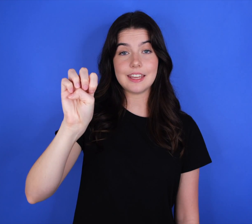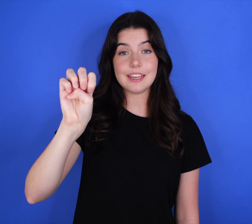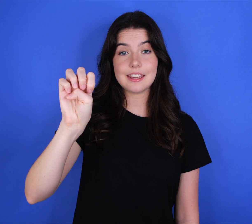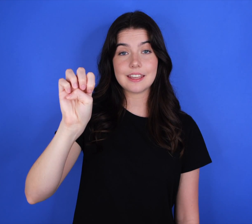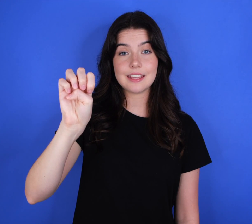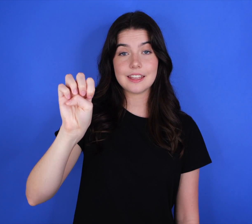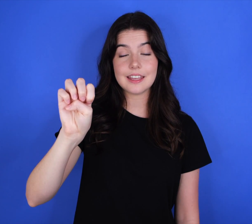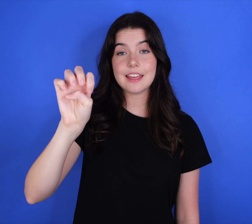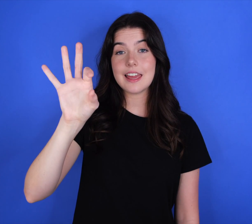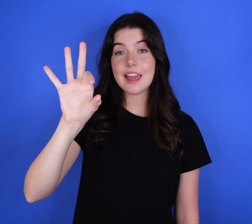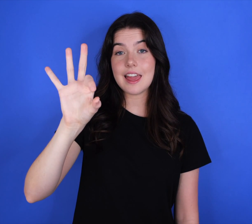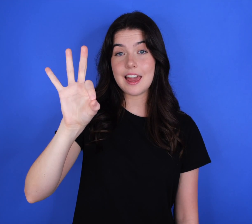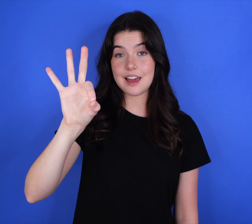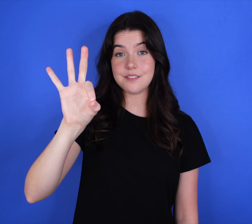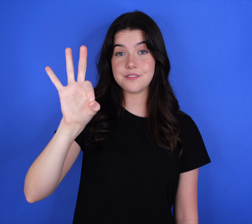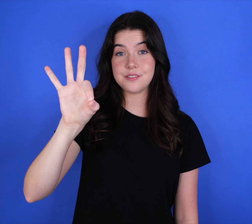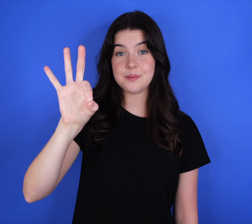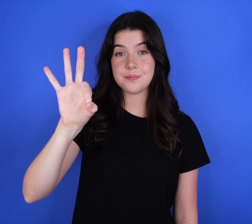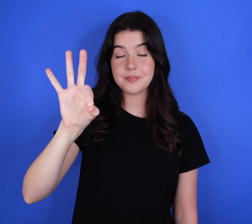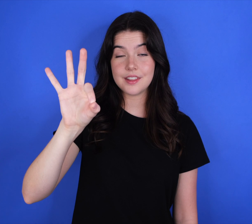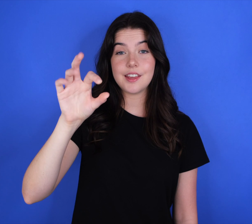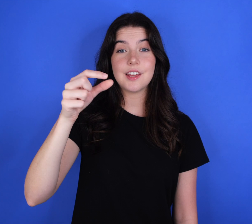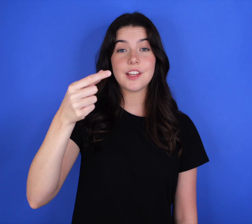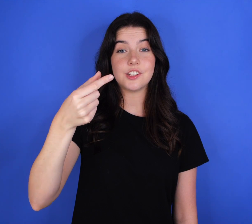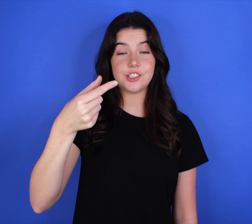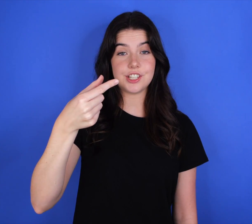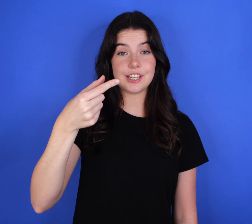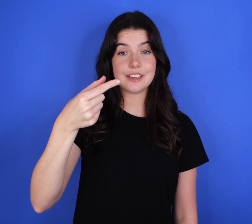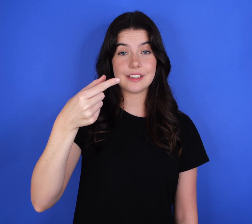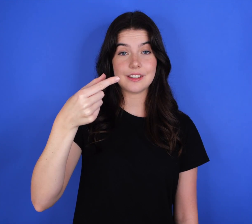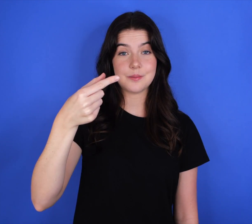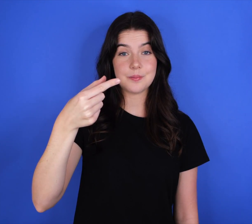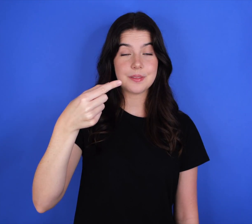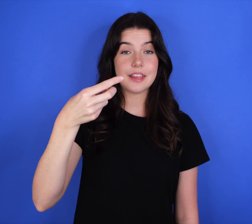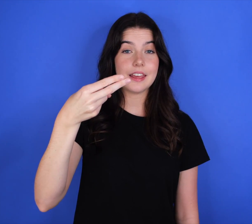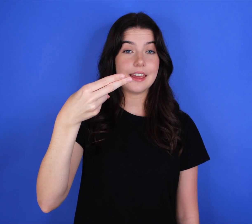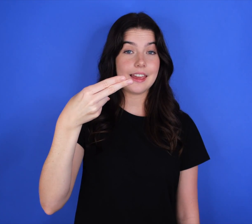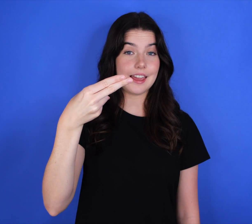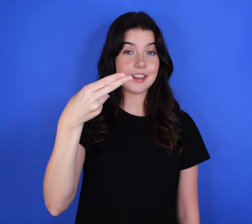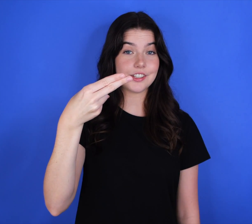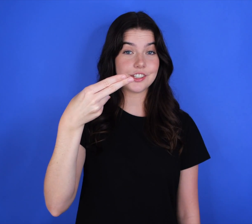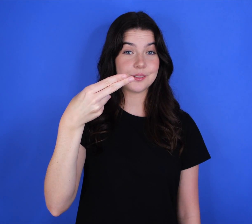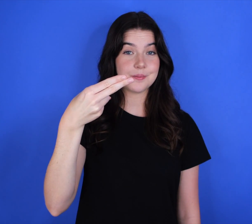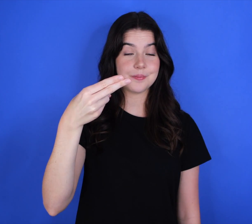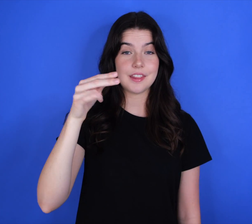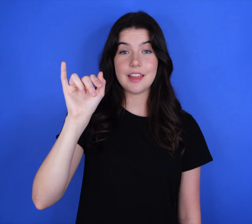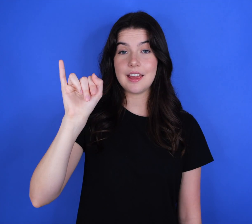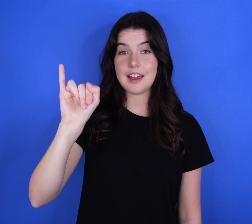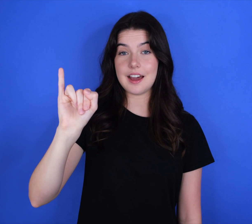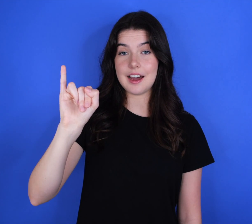E, F, G, H,